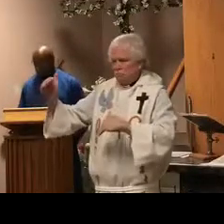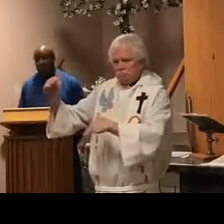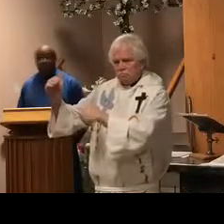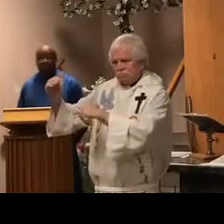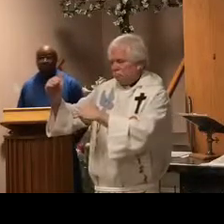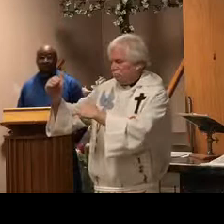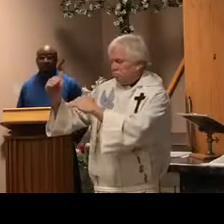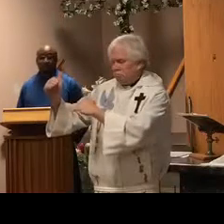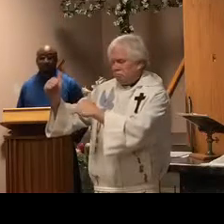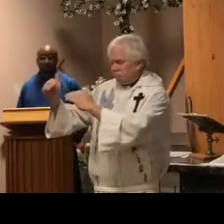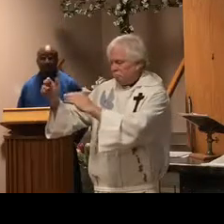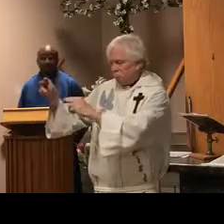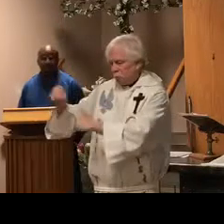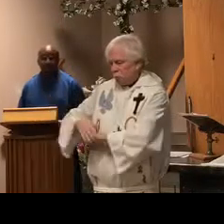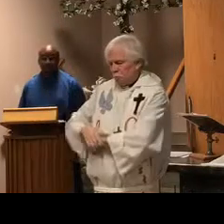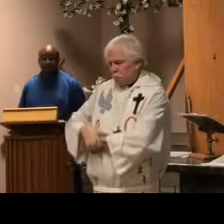I persecuted this church.